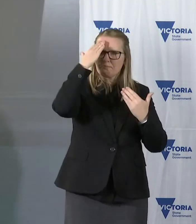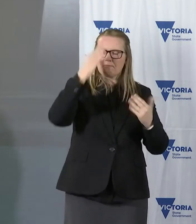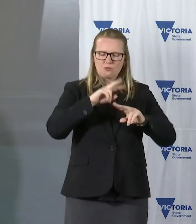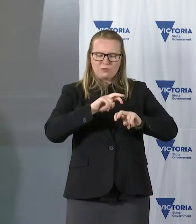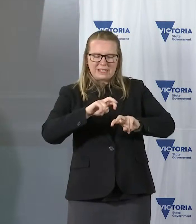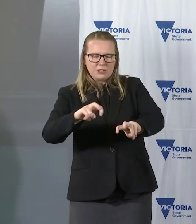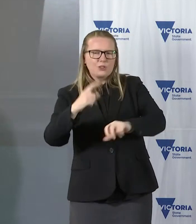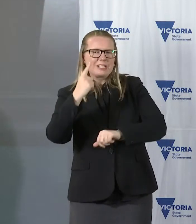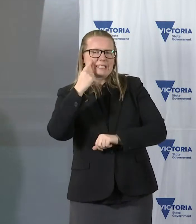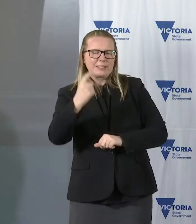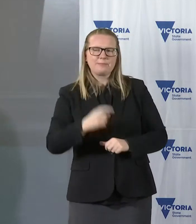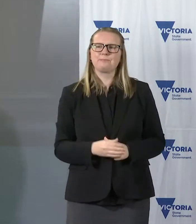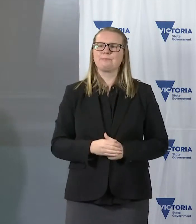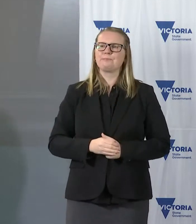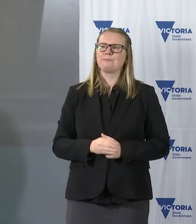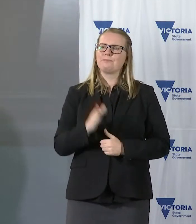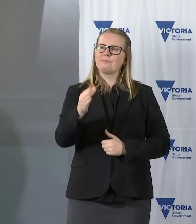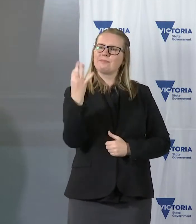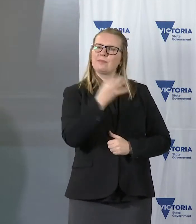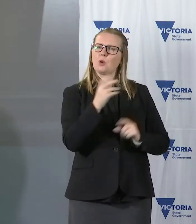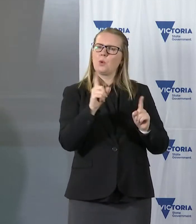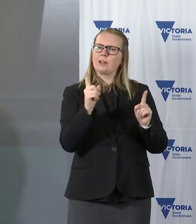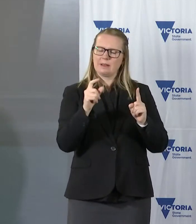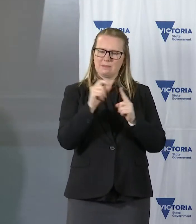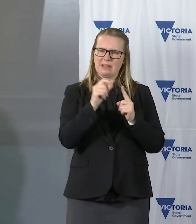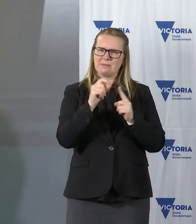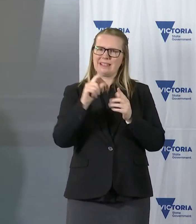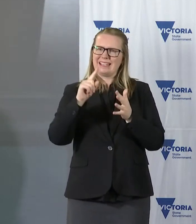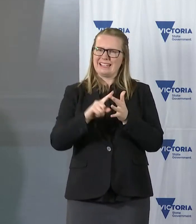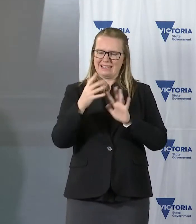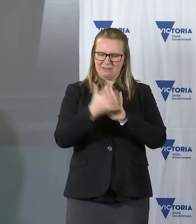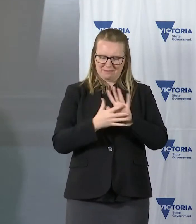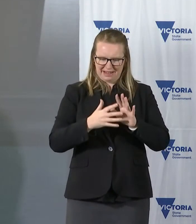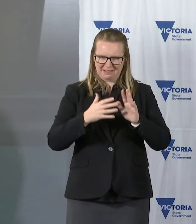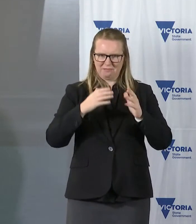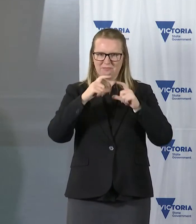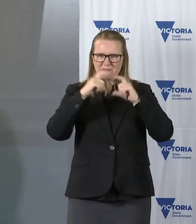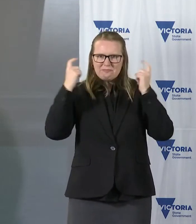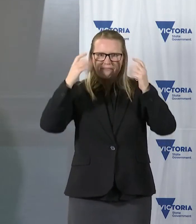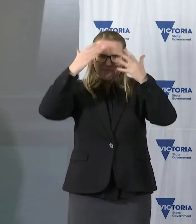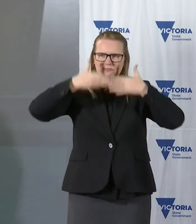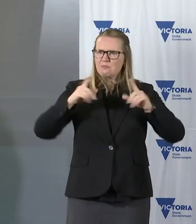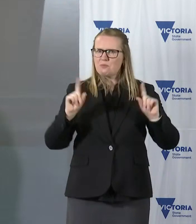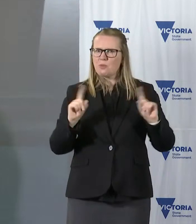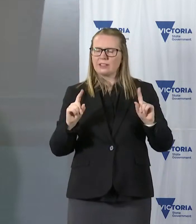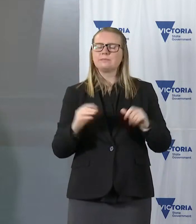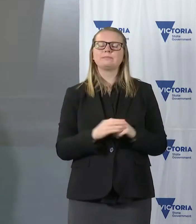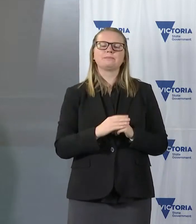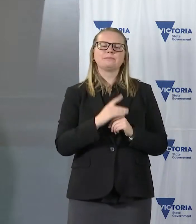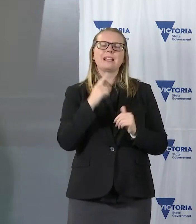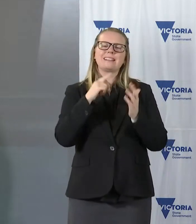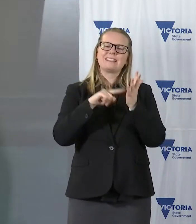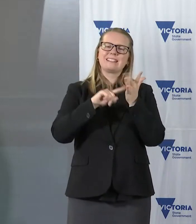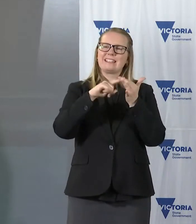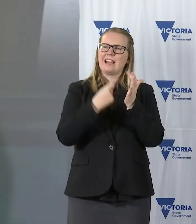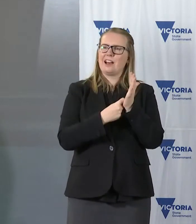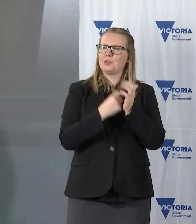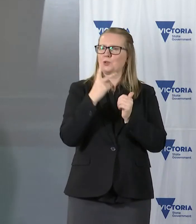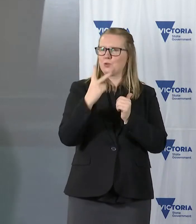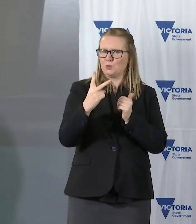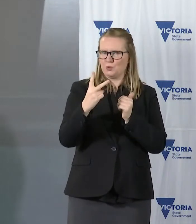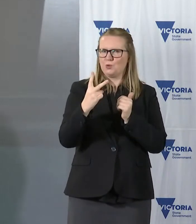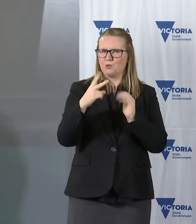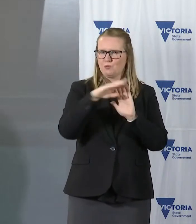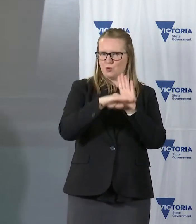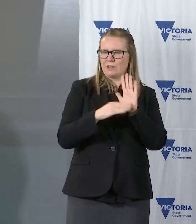have acquired it. And what are the PPE requirements for traffic controllers? So there's a tier 2 PPE, a mask like you're wearing, Nick.